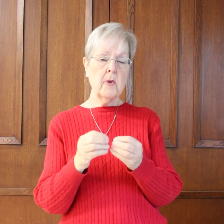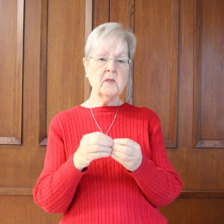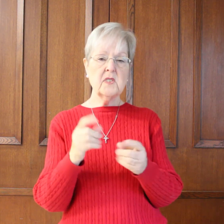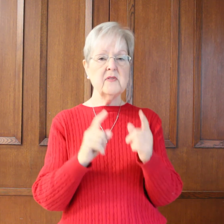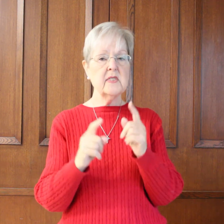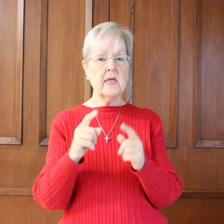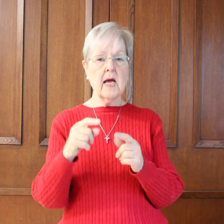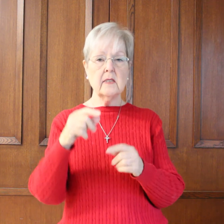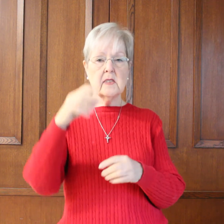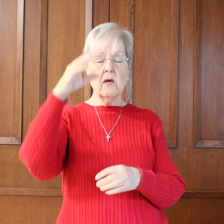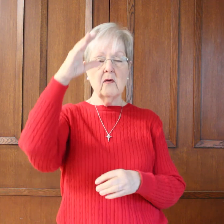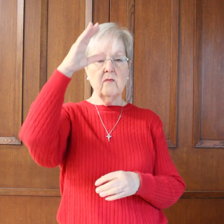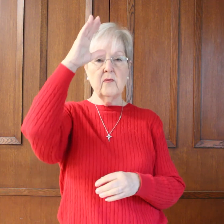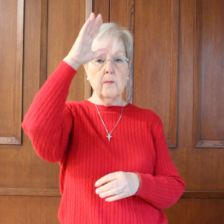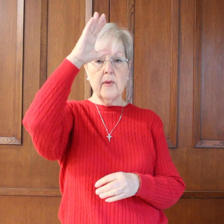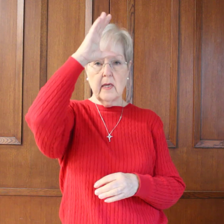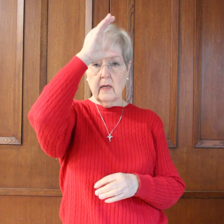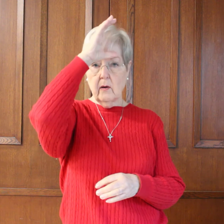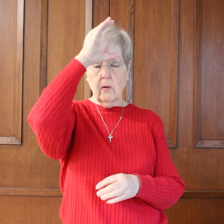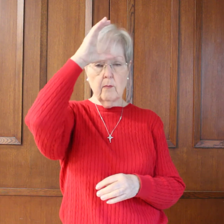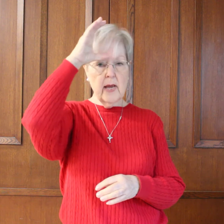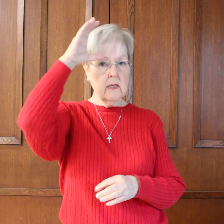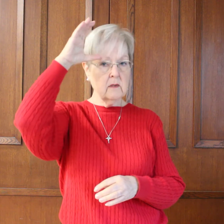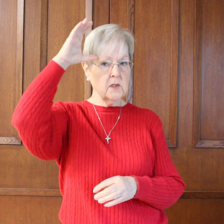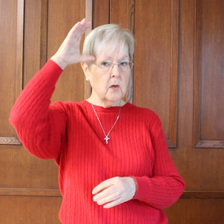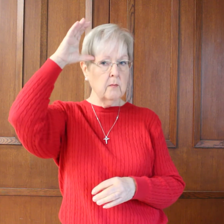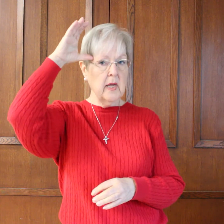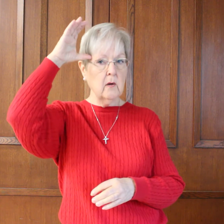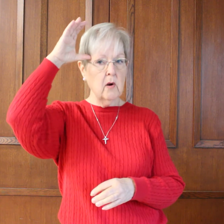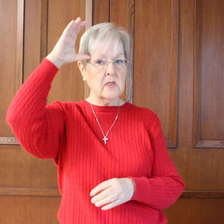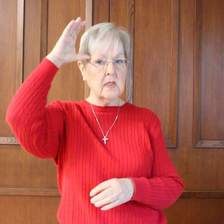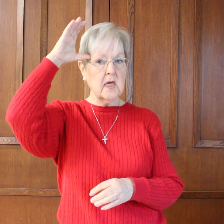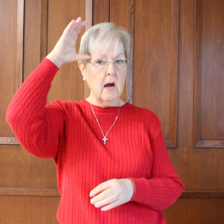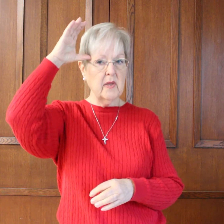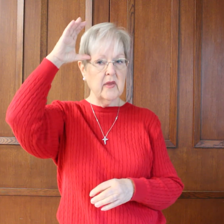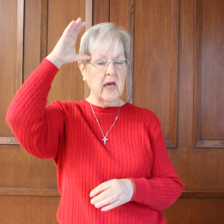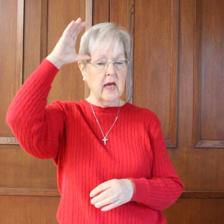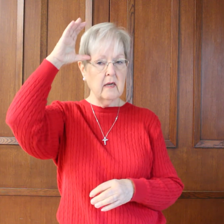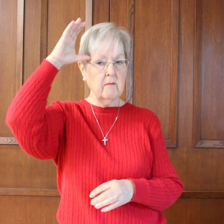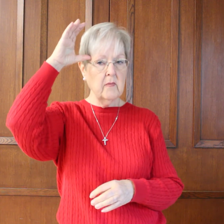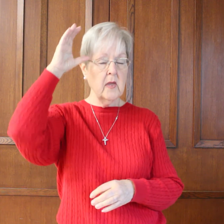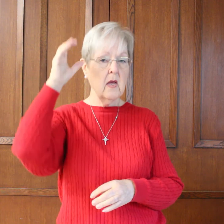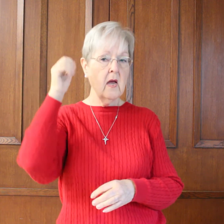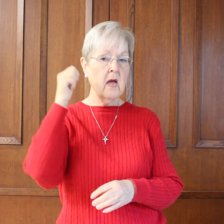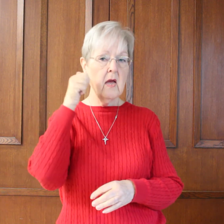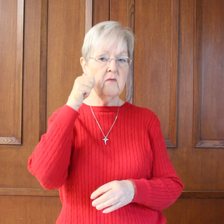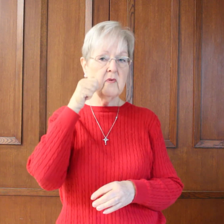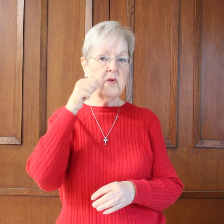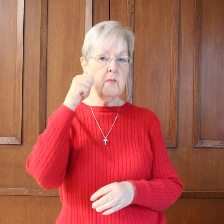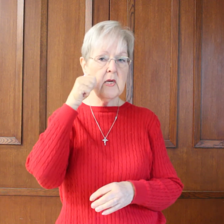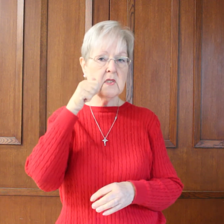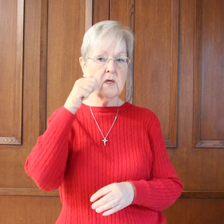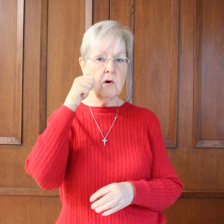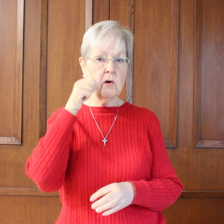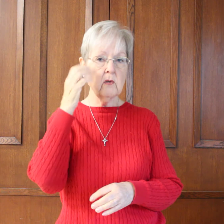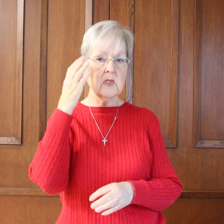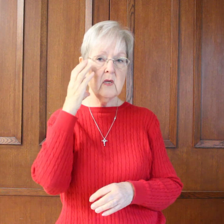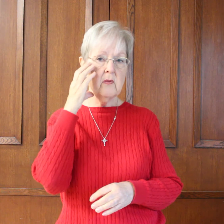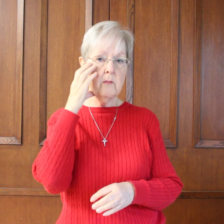Most of the signs for men or males are made across the top of the head. And for females and girls, they're made